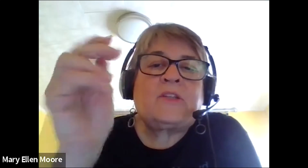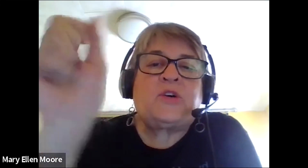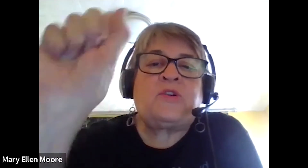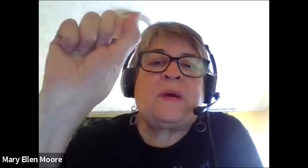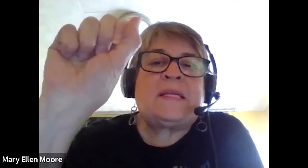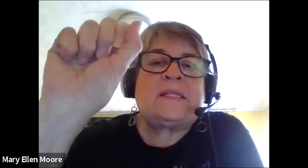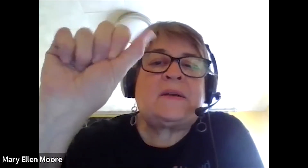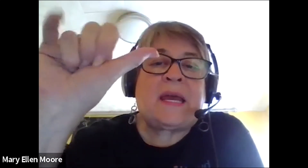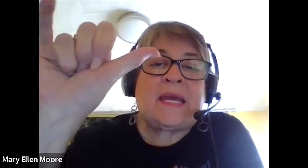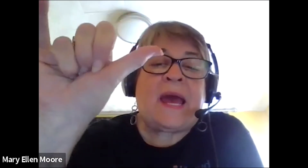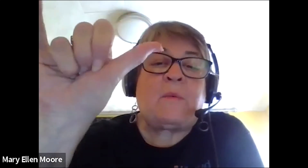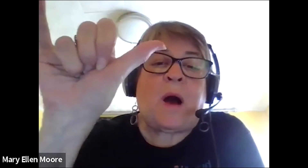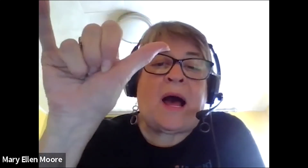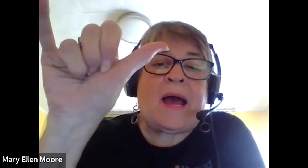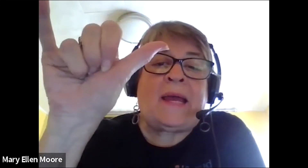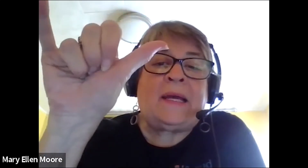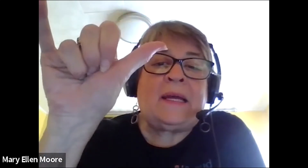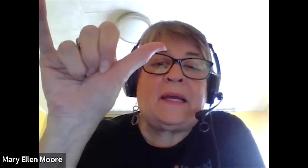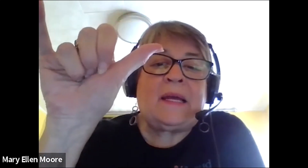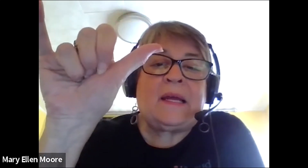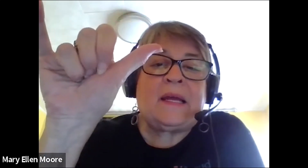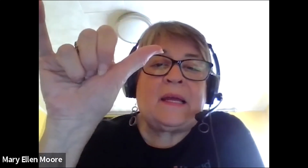Turn your wrist. Okay. KY. Mm-hmm.